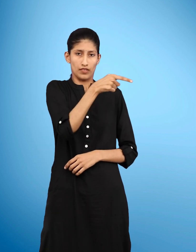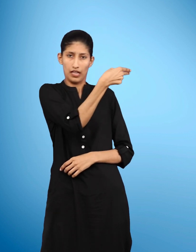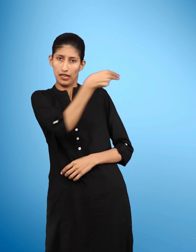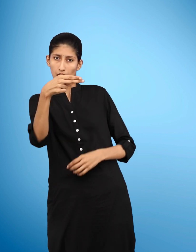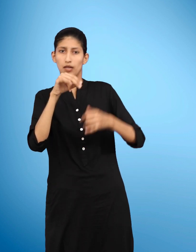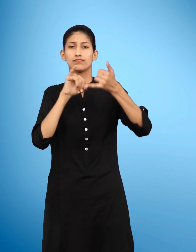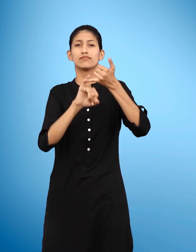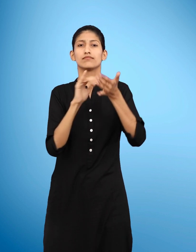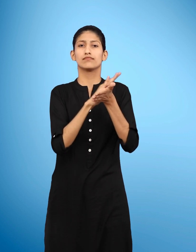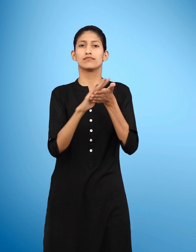Sri Satkarni.